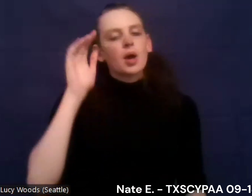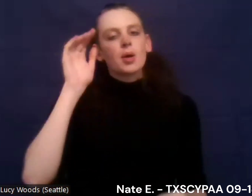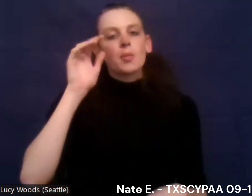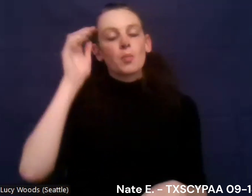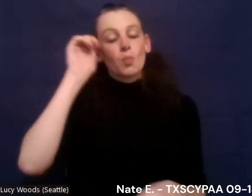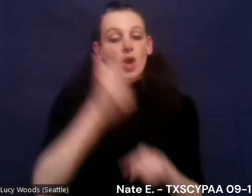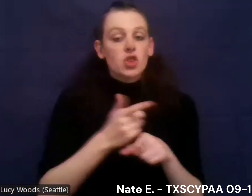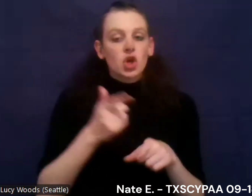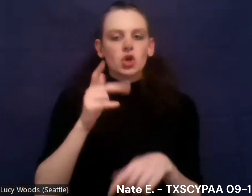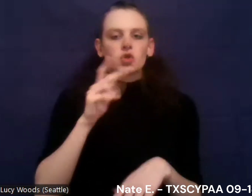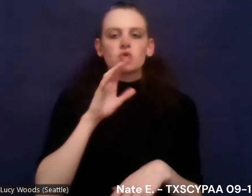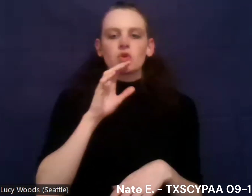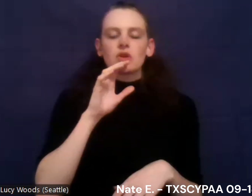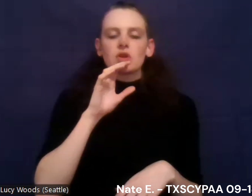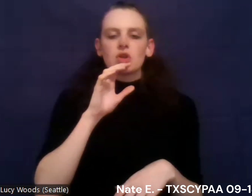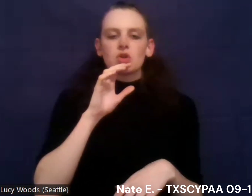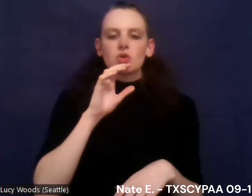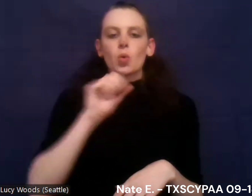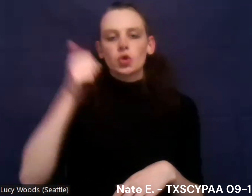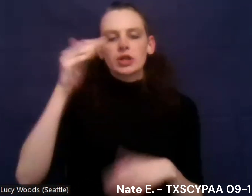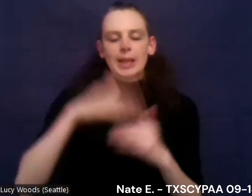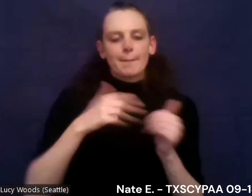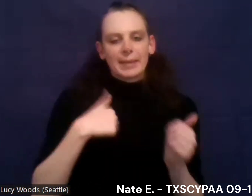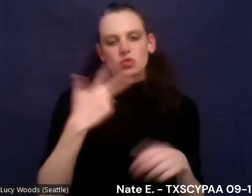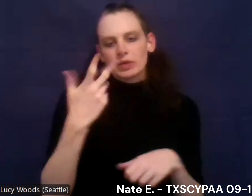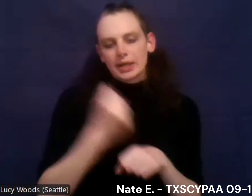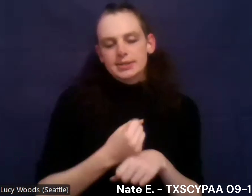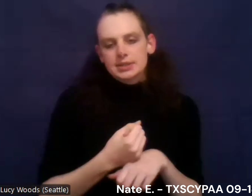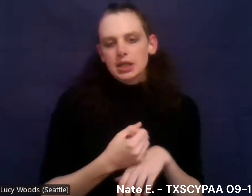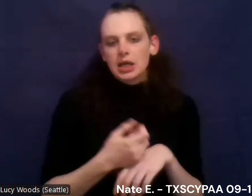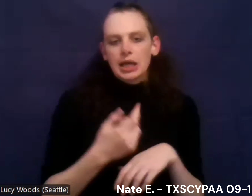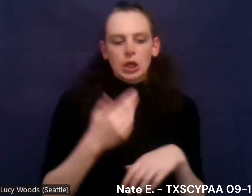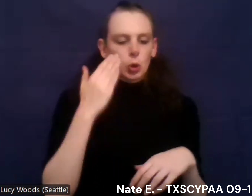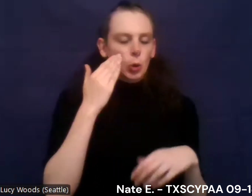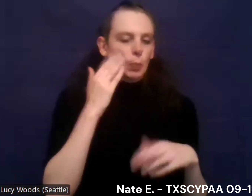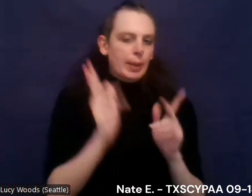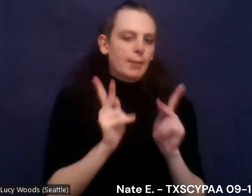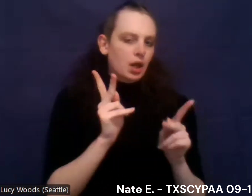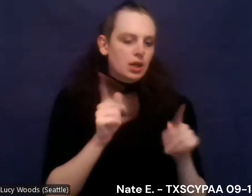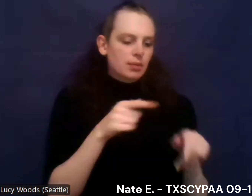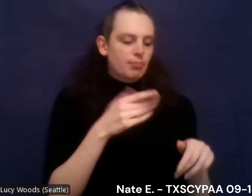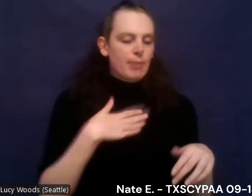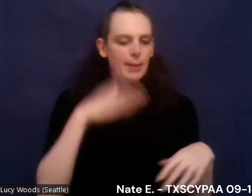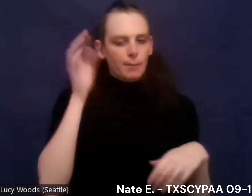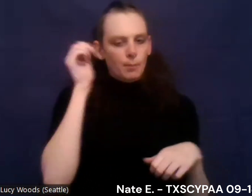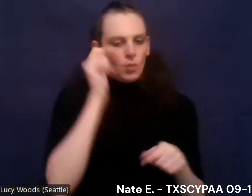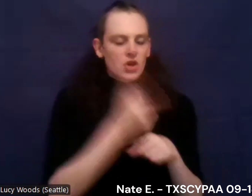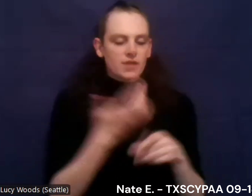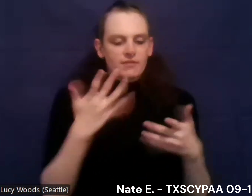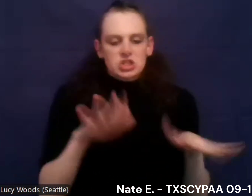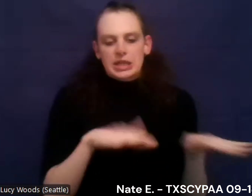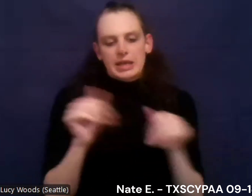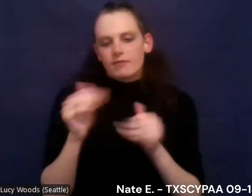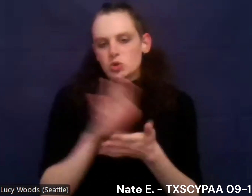he knew some of these people from high school, and I was a year behind in school. So my brother had already left school, I'm like a